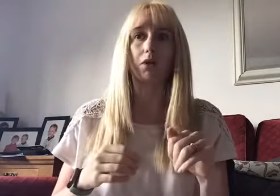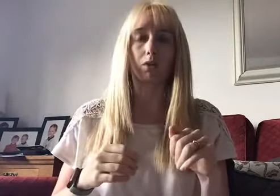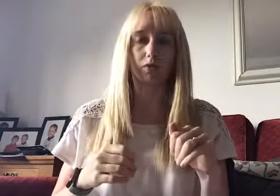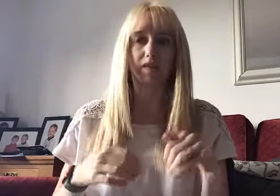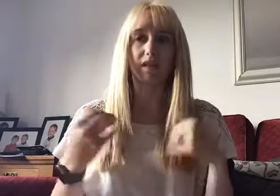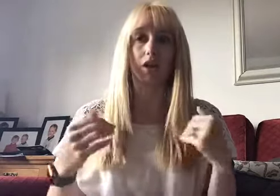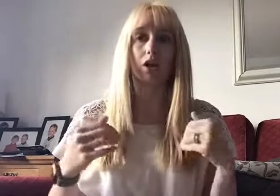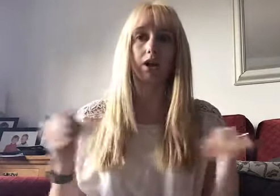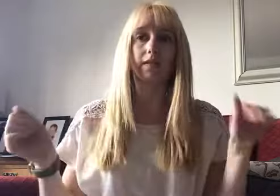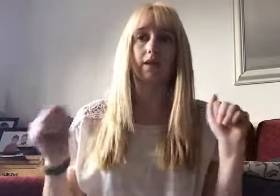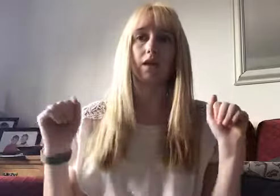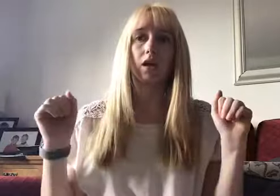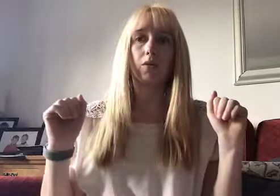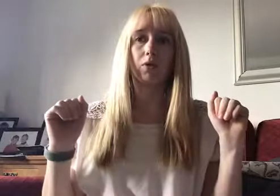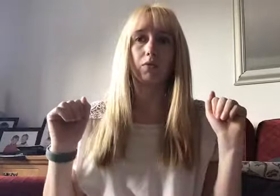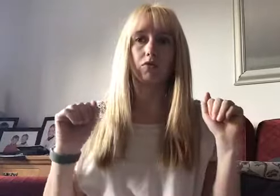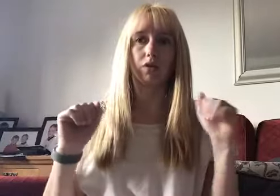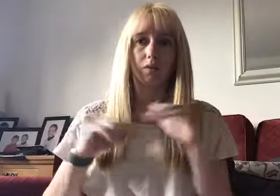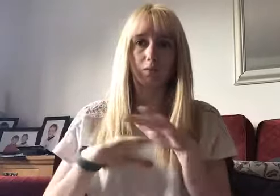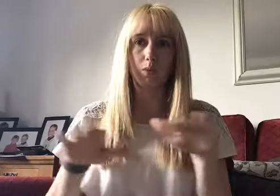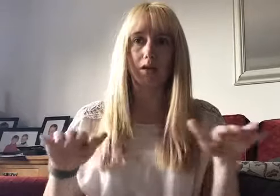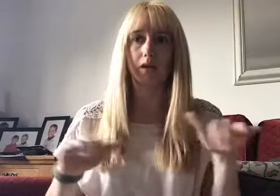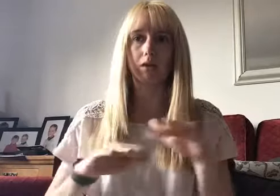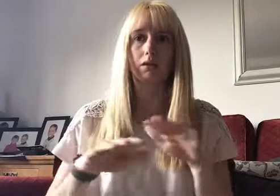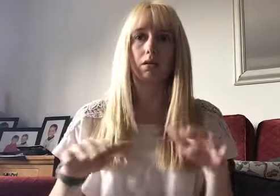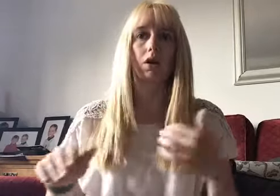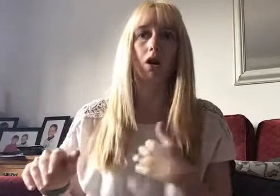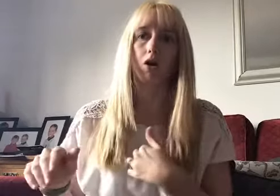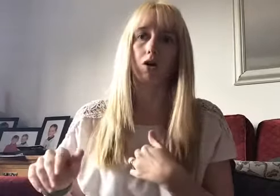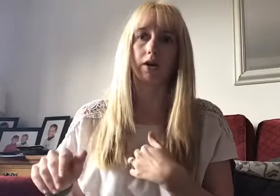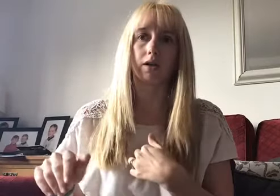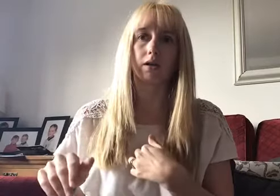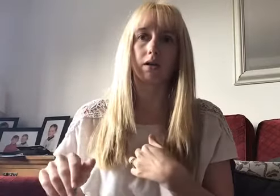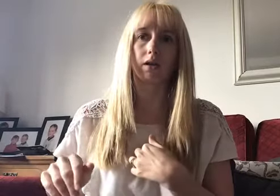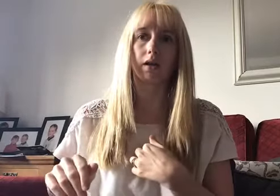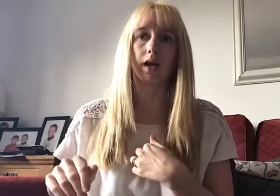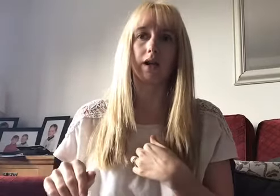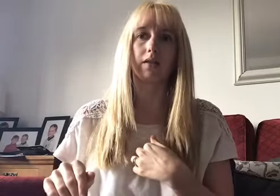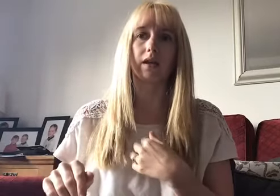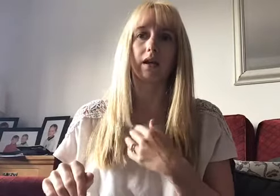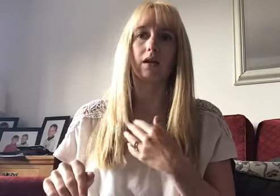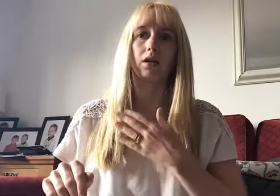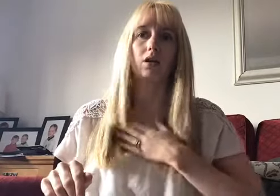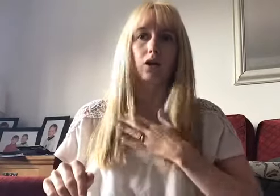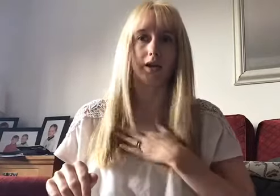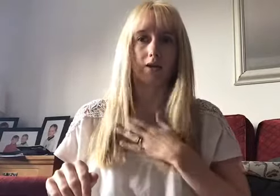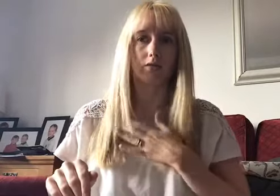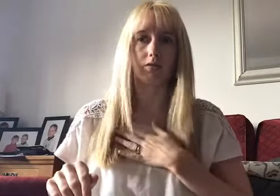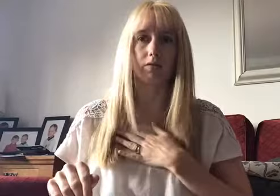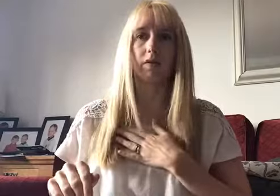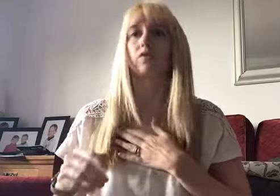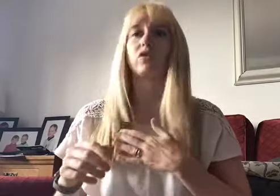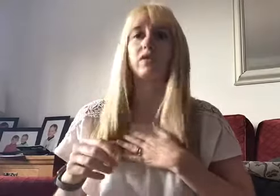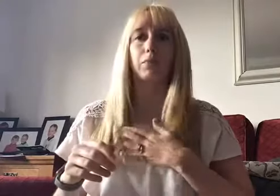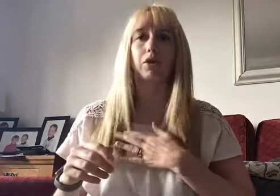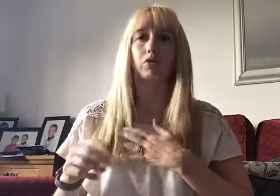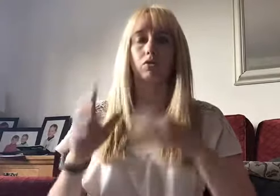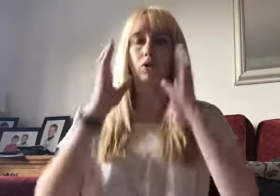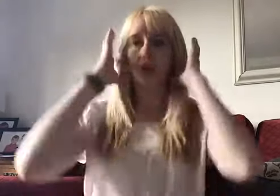want to say I liked it. We would do swimming, I, and then like. So it's just tapping your